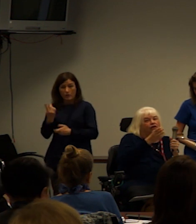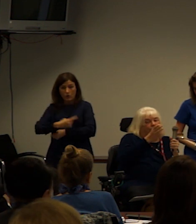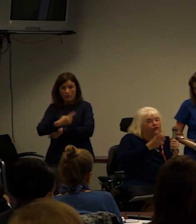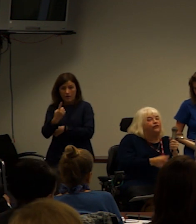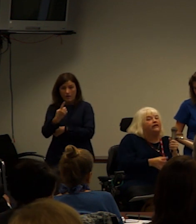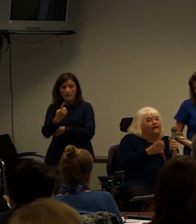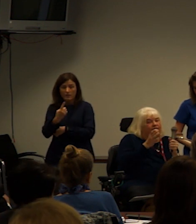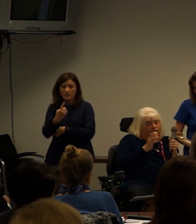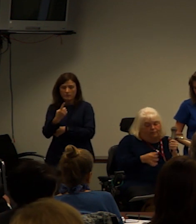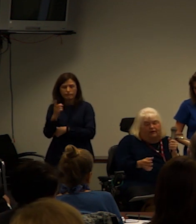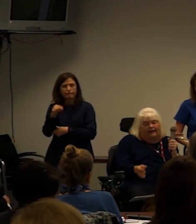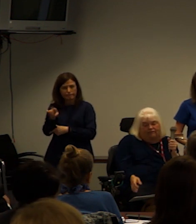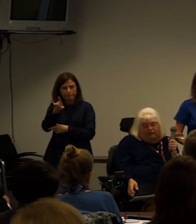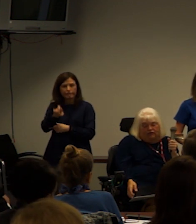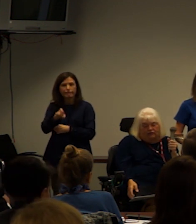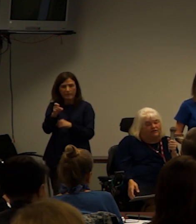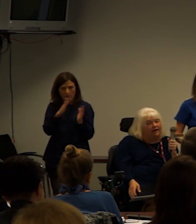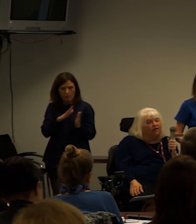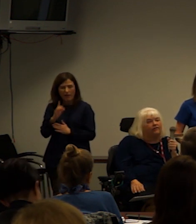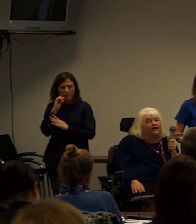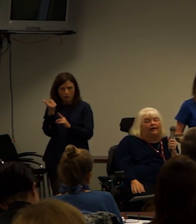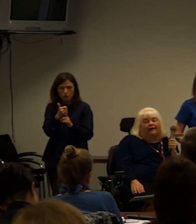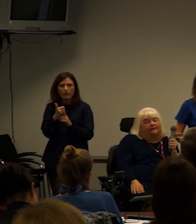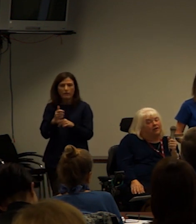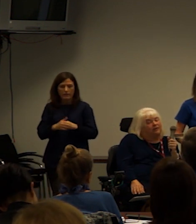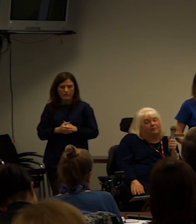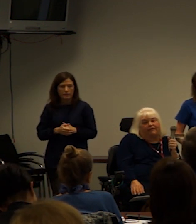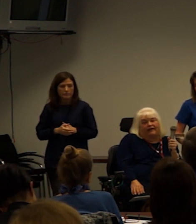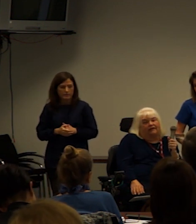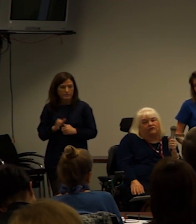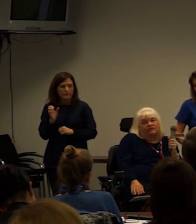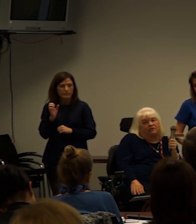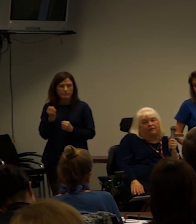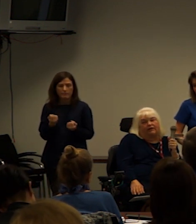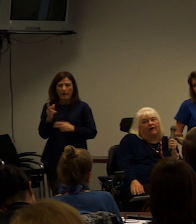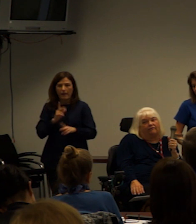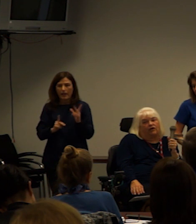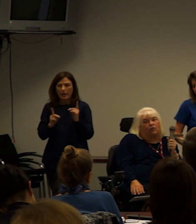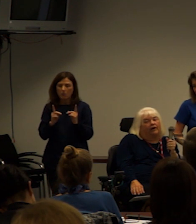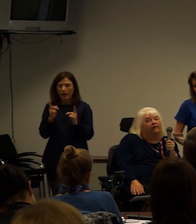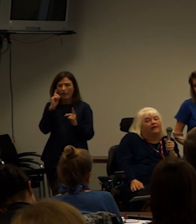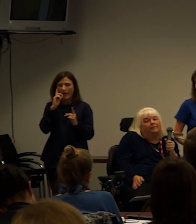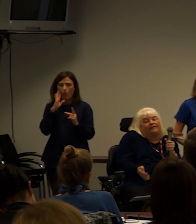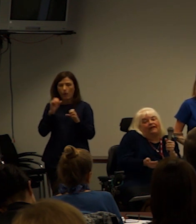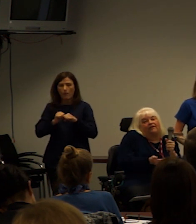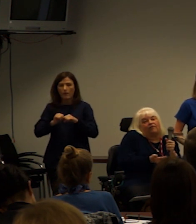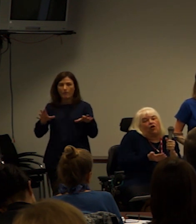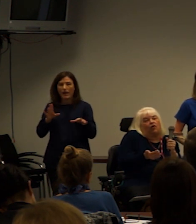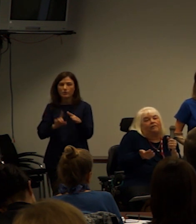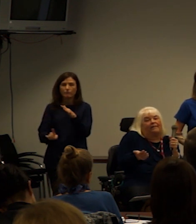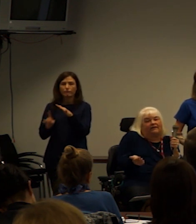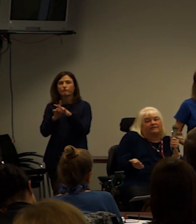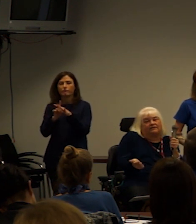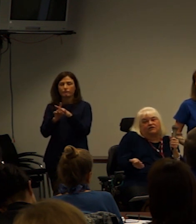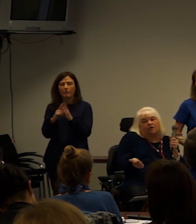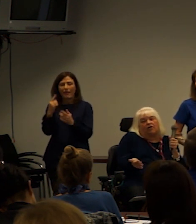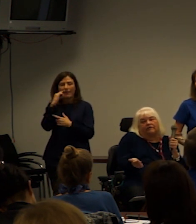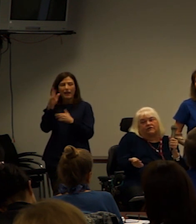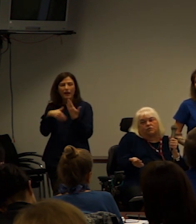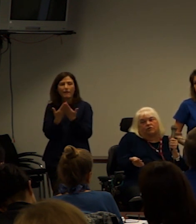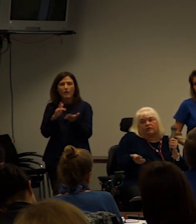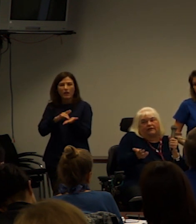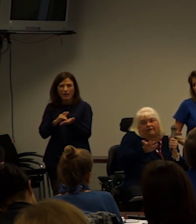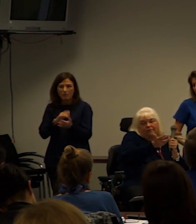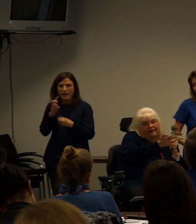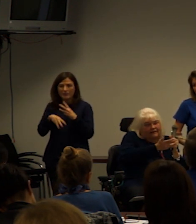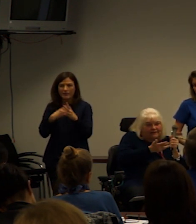days, you need to plan for yourself. A lot of people think it'll just appear out of nowhere, but think of all the medicines there are